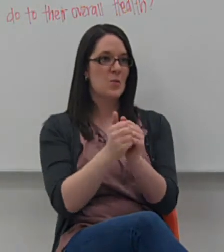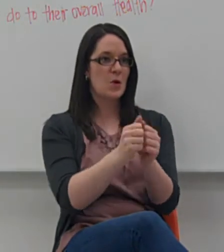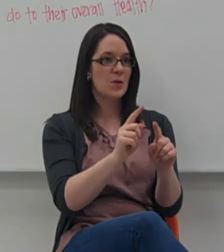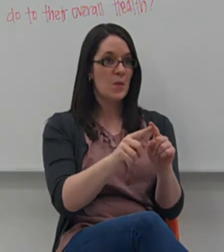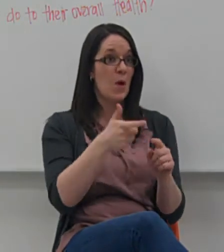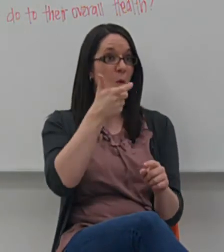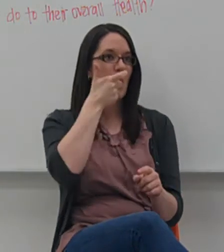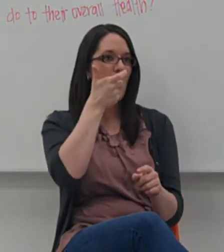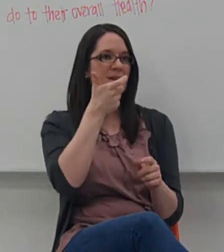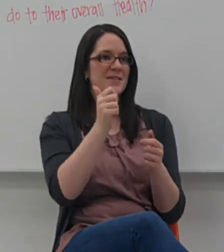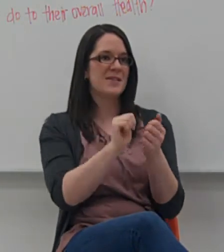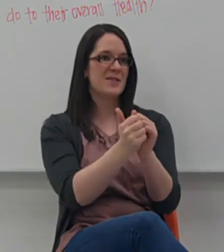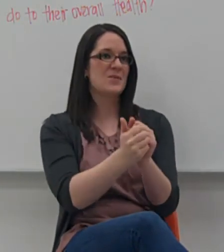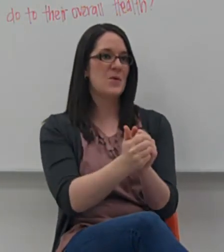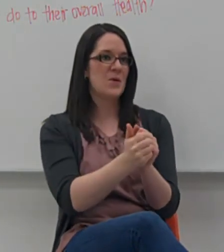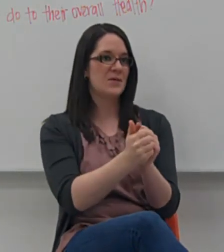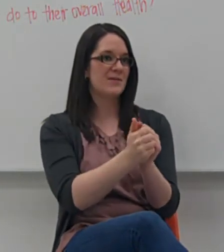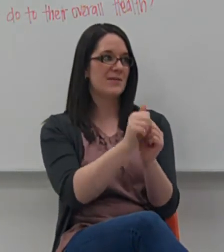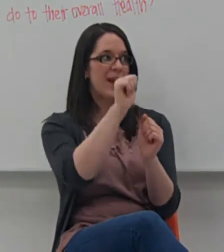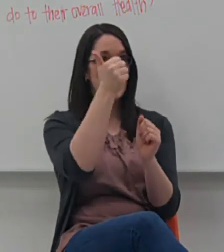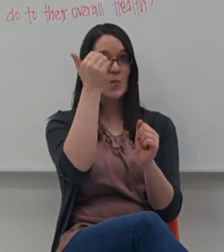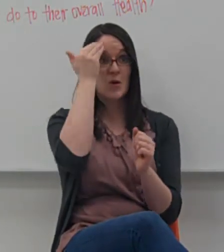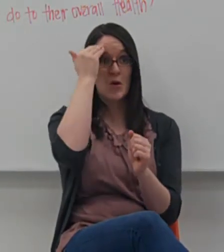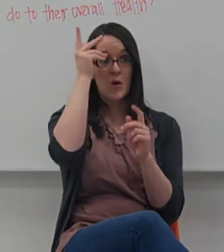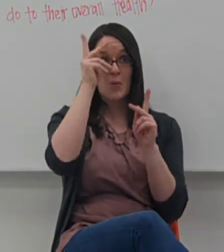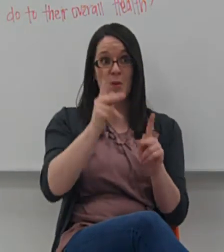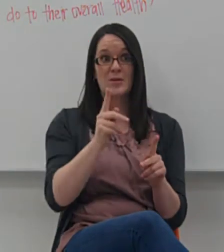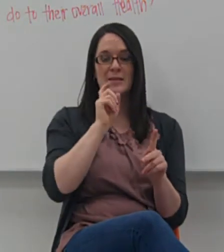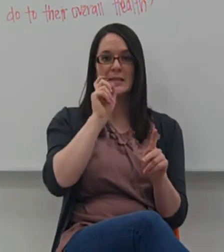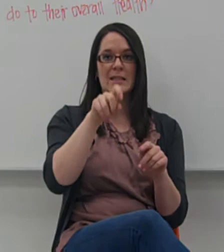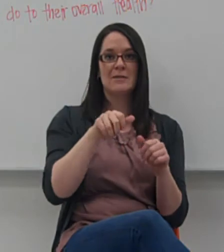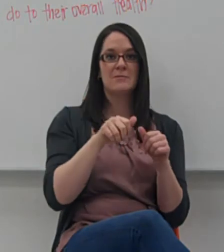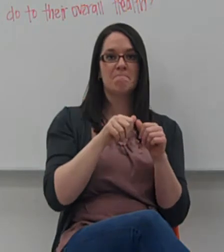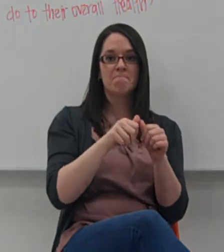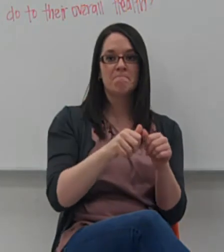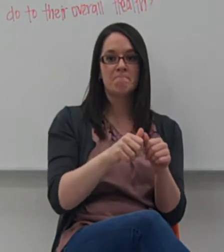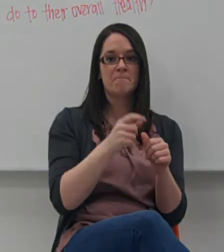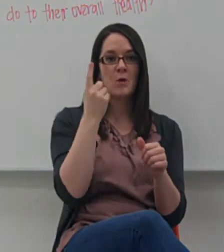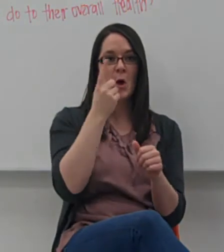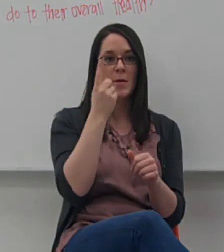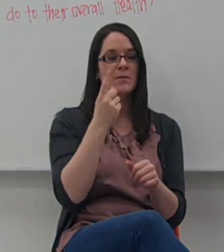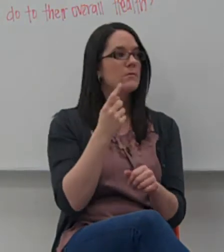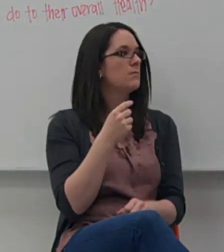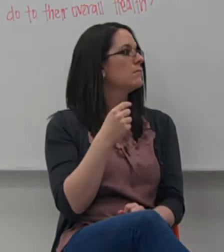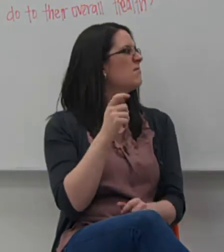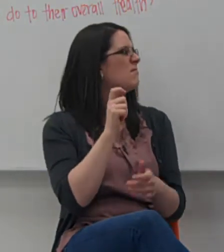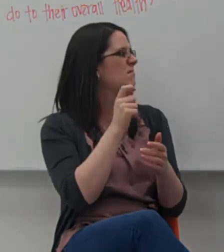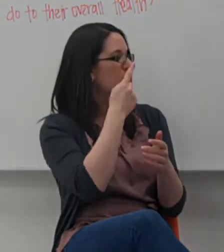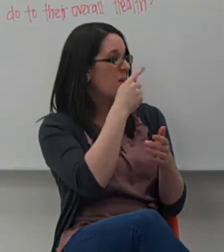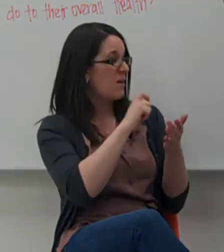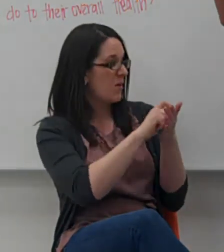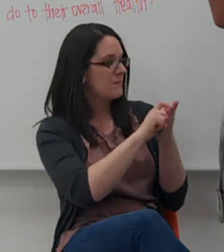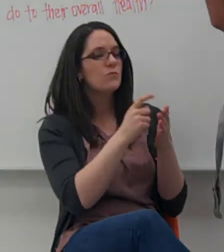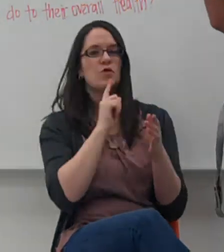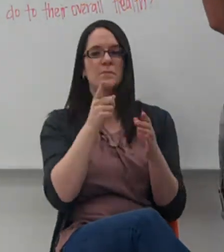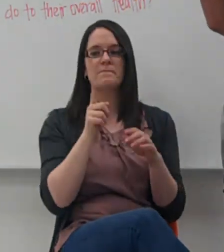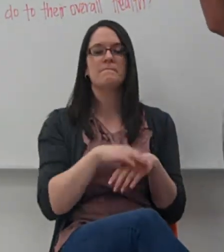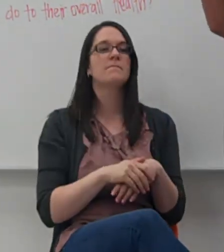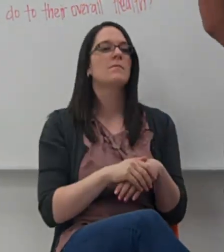Yeah? Anyone know that person that has to constantly, go ahead, yeah. Oh yeah, go ahead. Constantly,